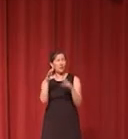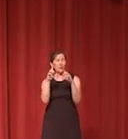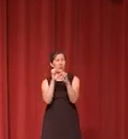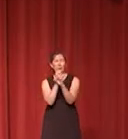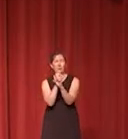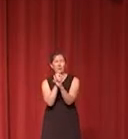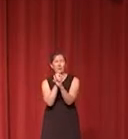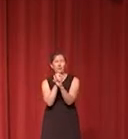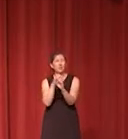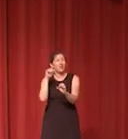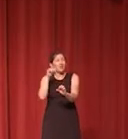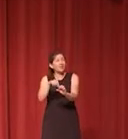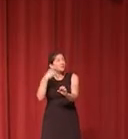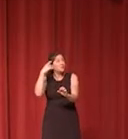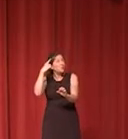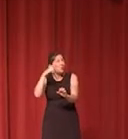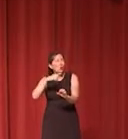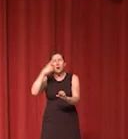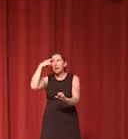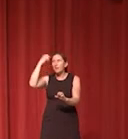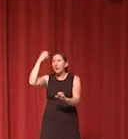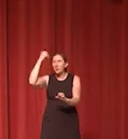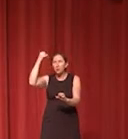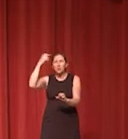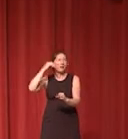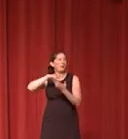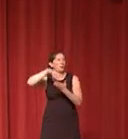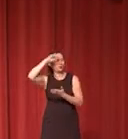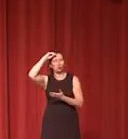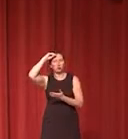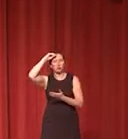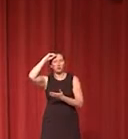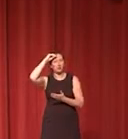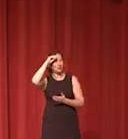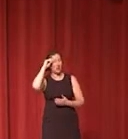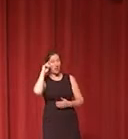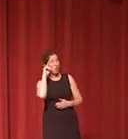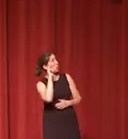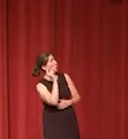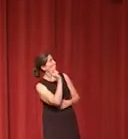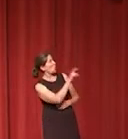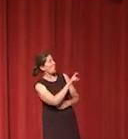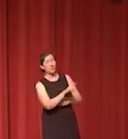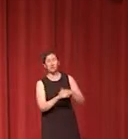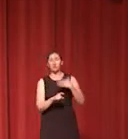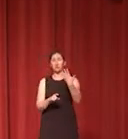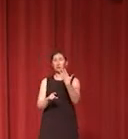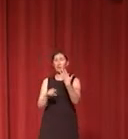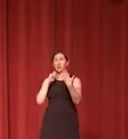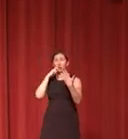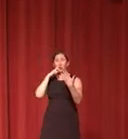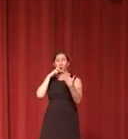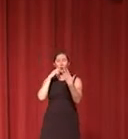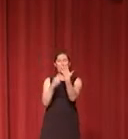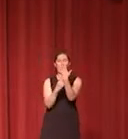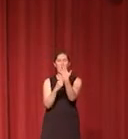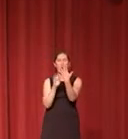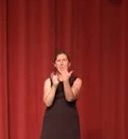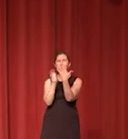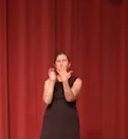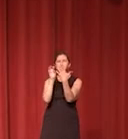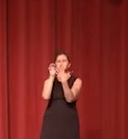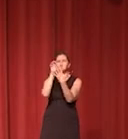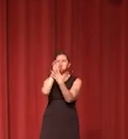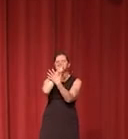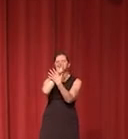up close under a microscope, there's buildup of this protein to make up these plaques. It's called amyloid